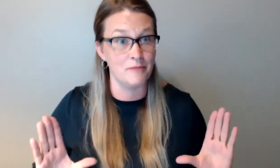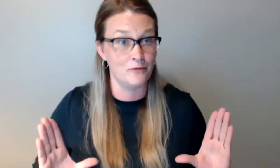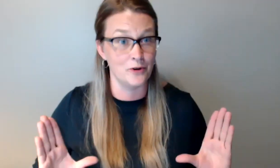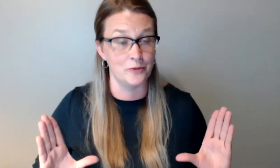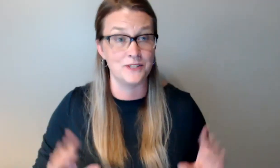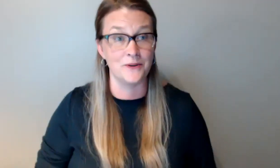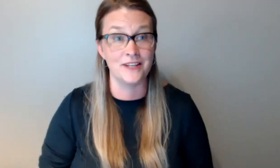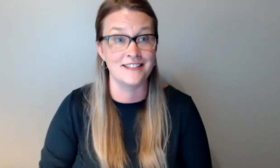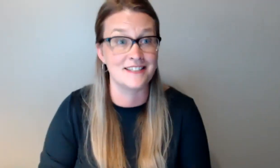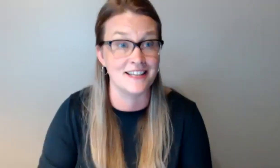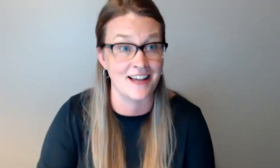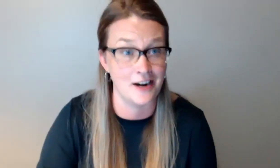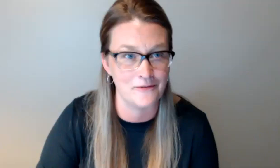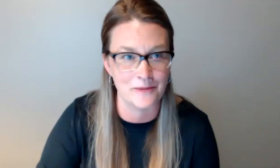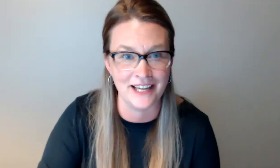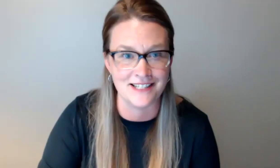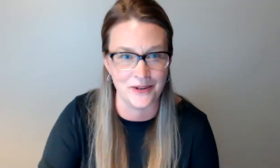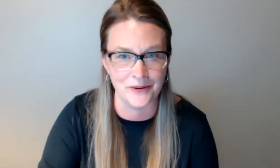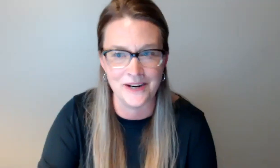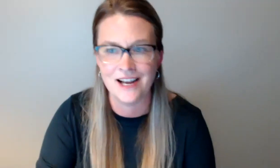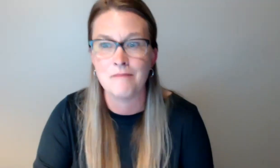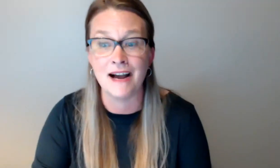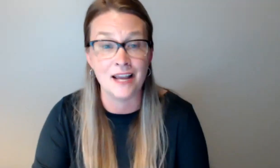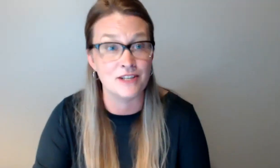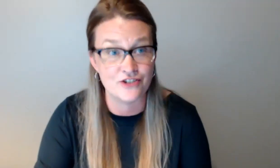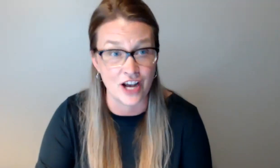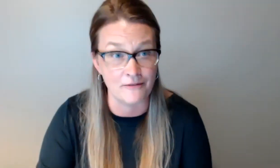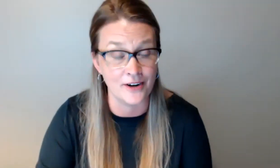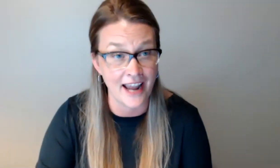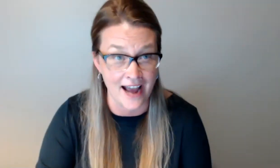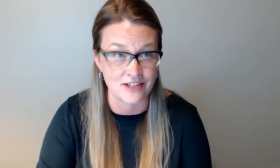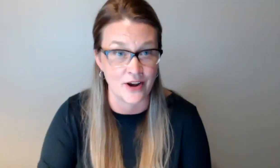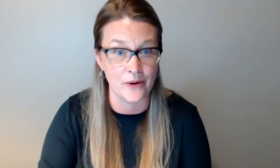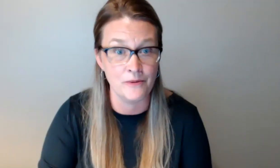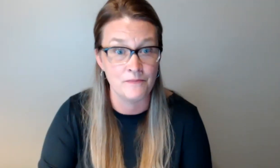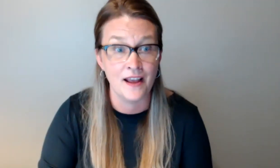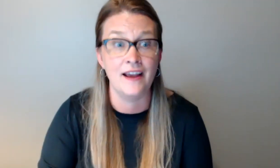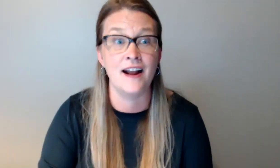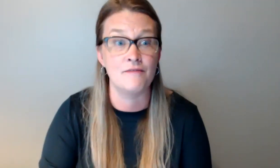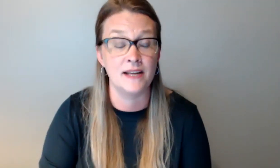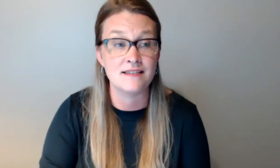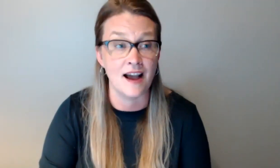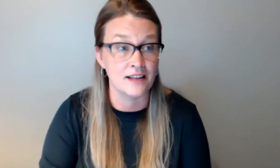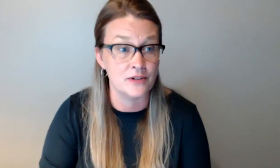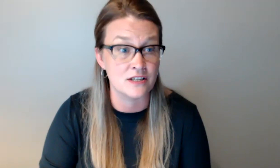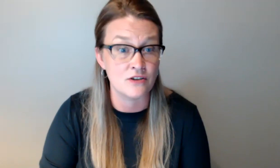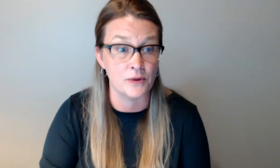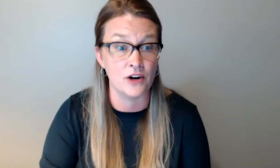one group. So this is exciting for me too. My name is Jennifer Casto, and I've been a sign language interpreter